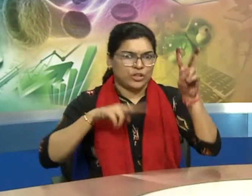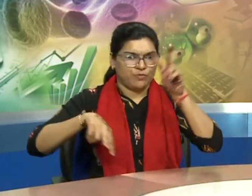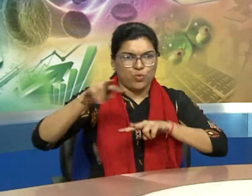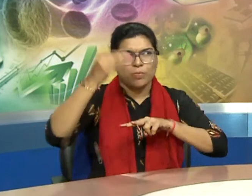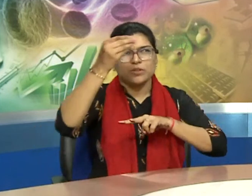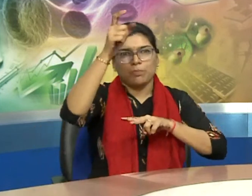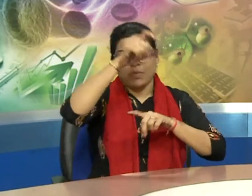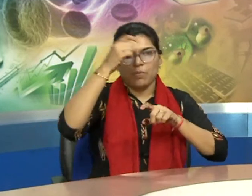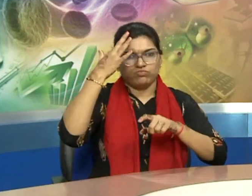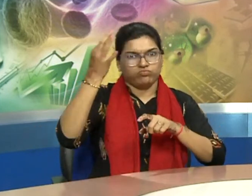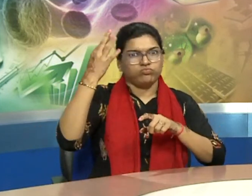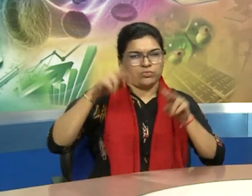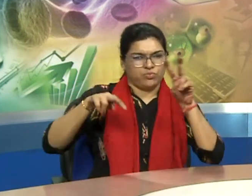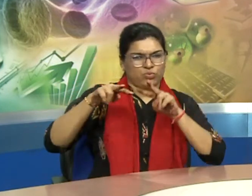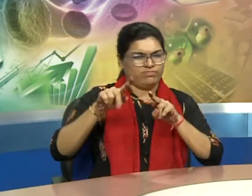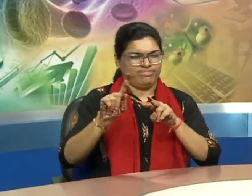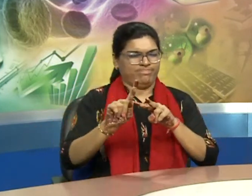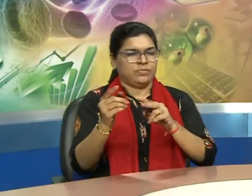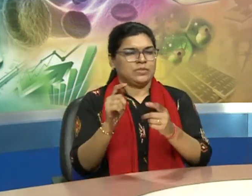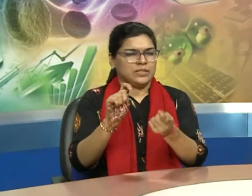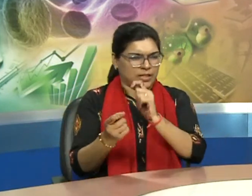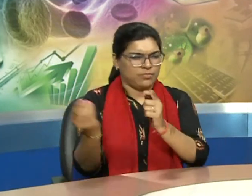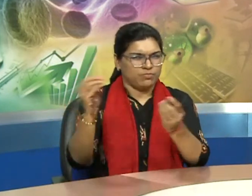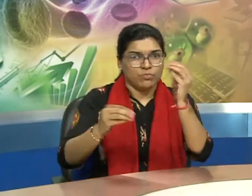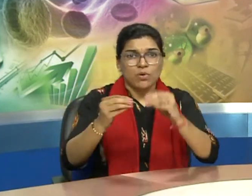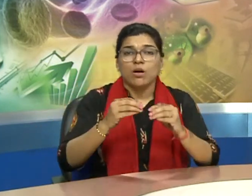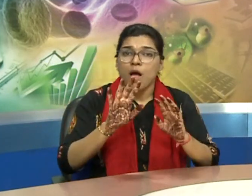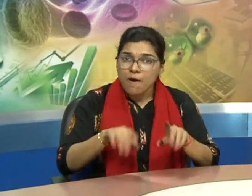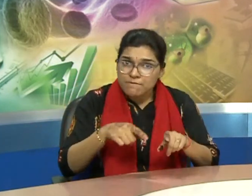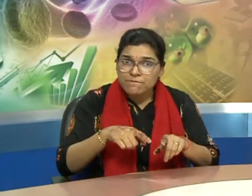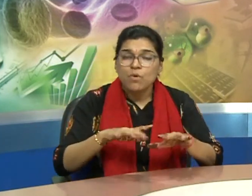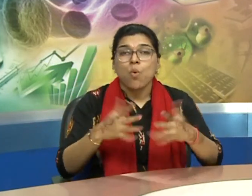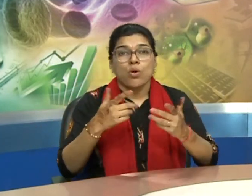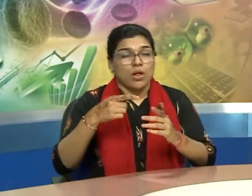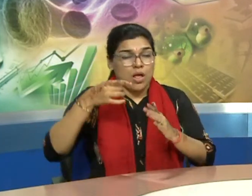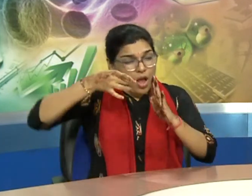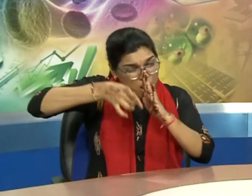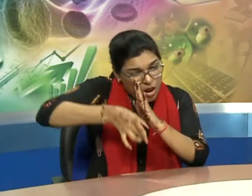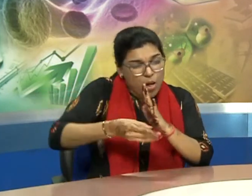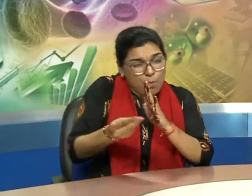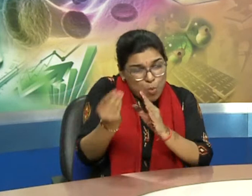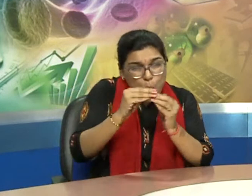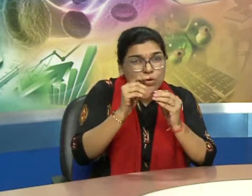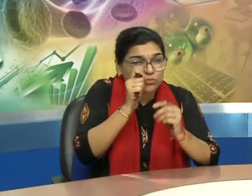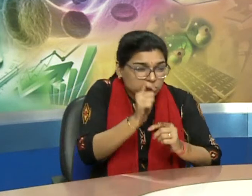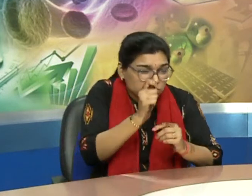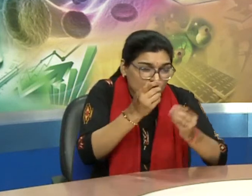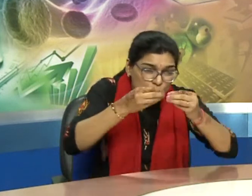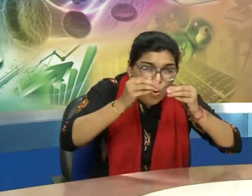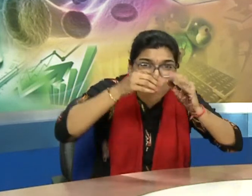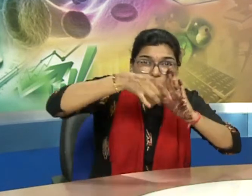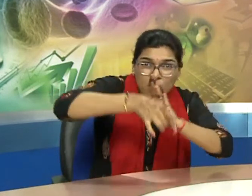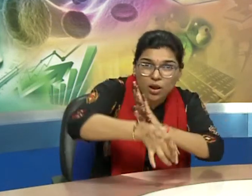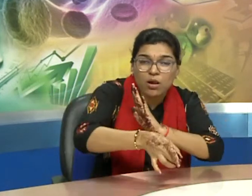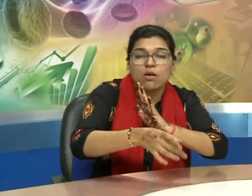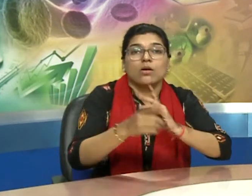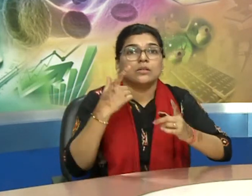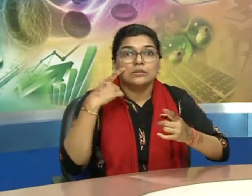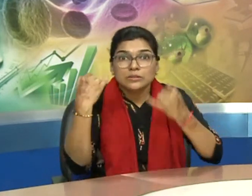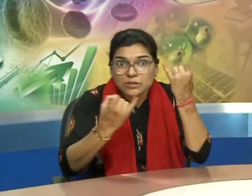state-of-the-art reports, critical reviews and monographs, and